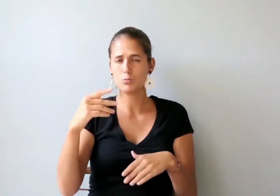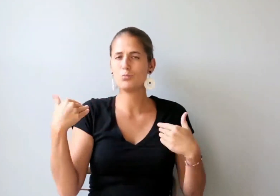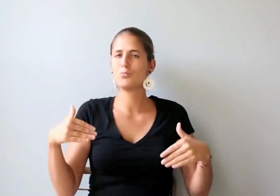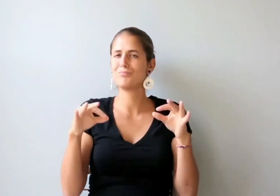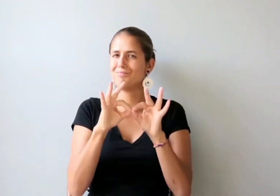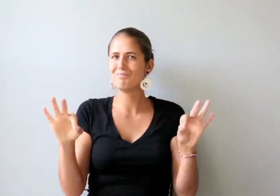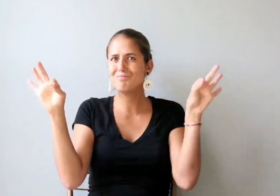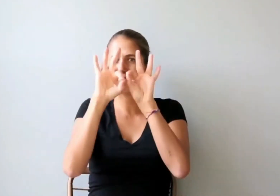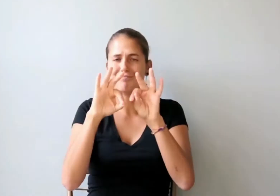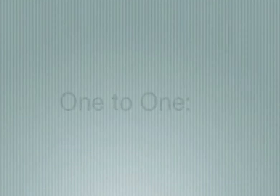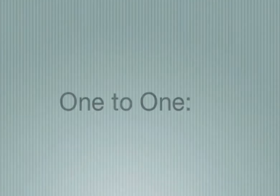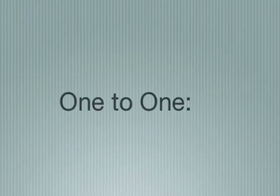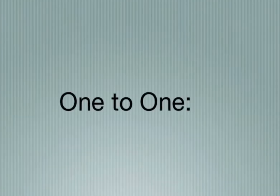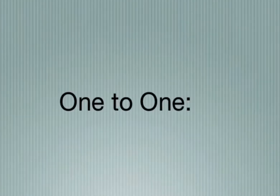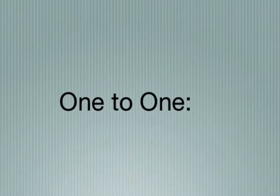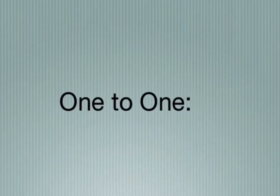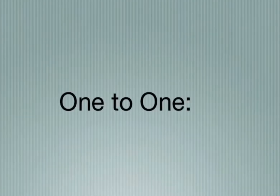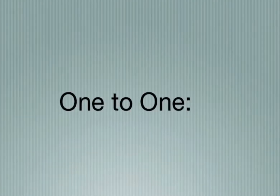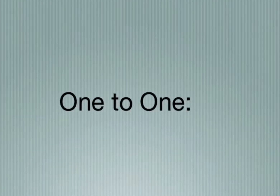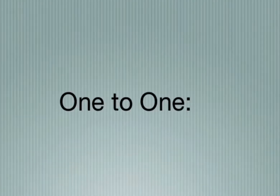is happening within the classroom.